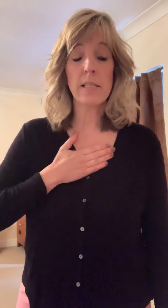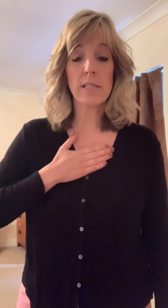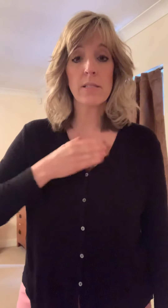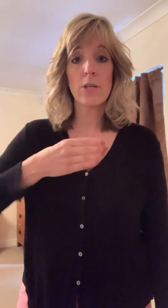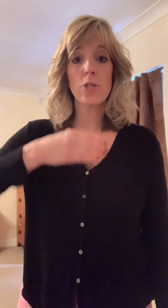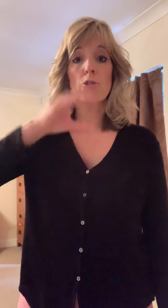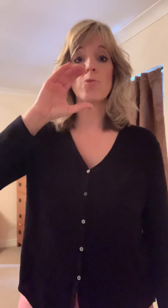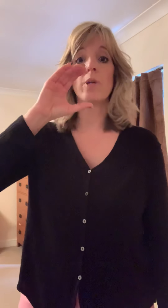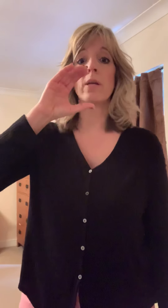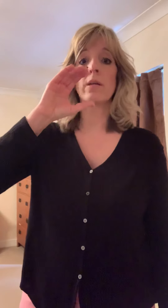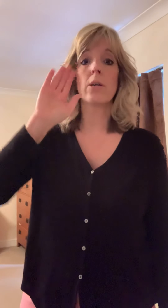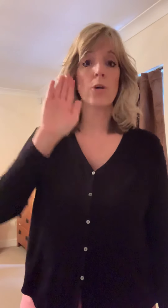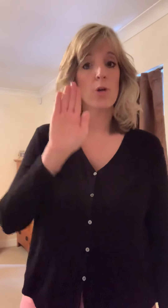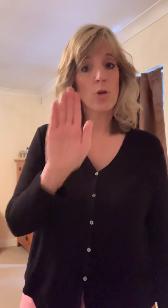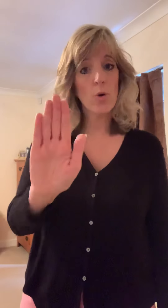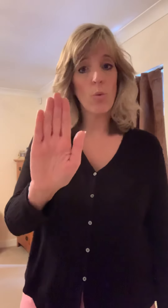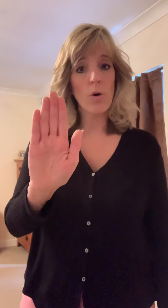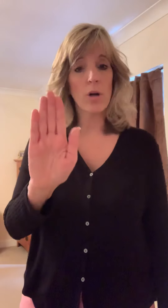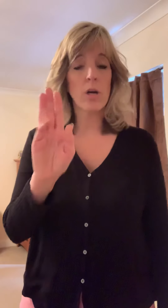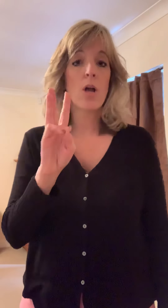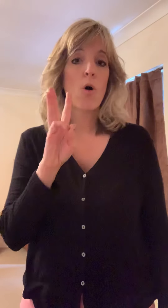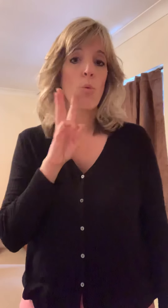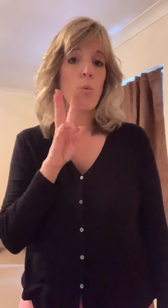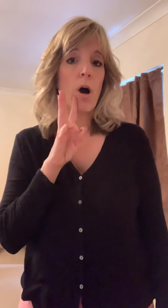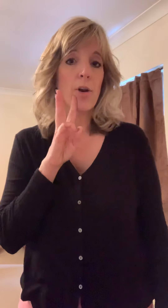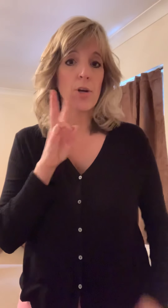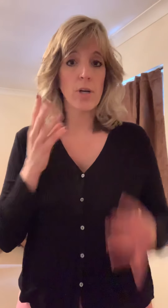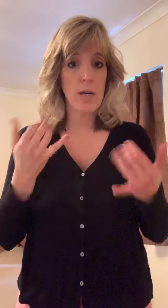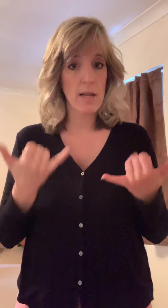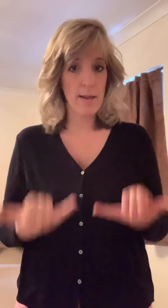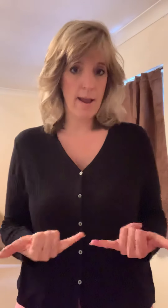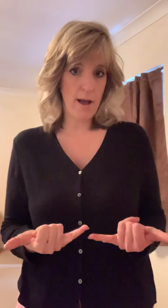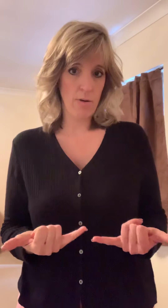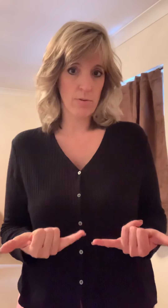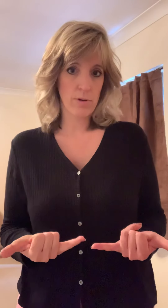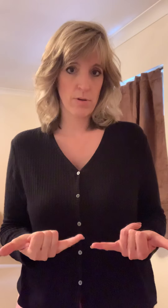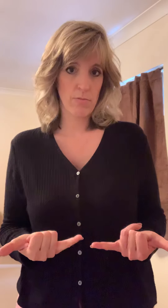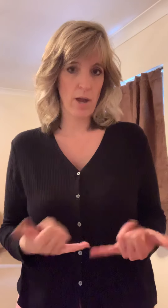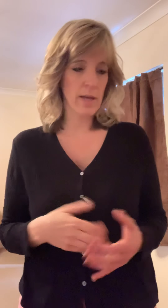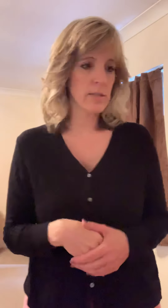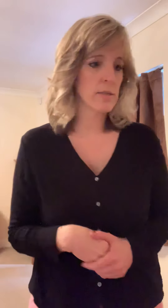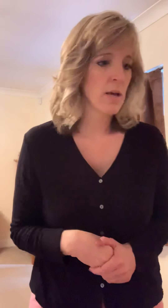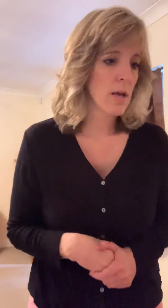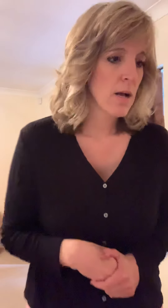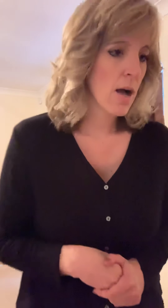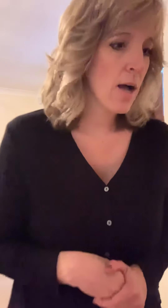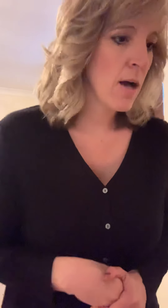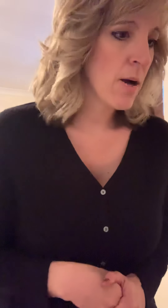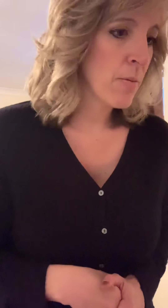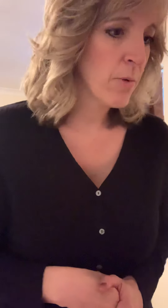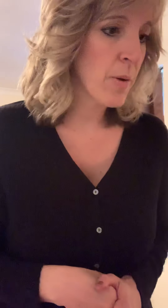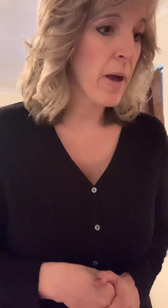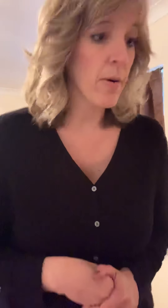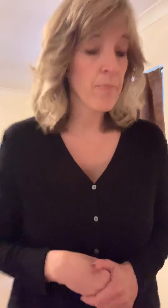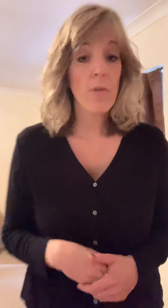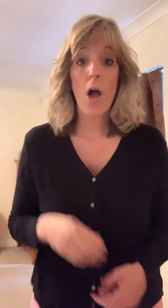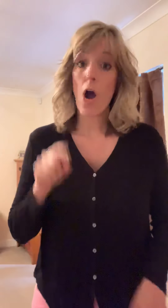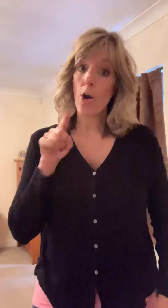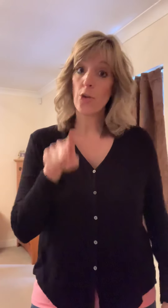Please drink your water now, right? What about, are